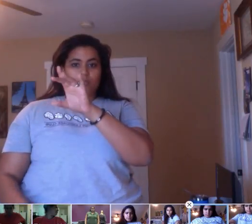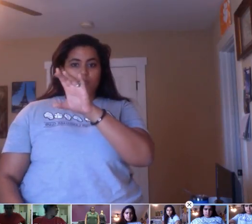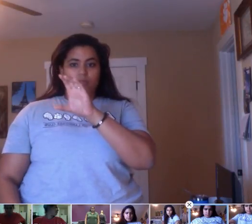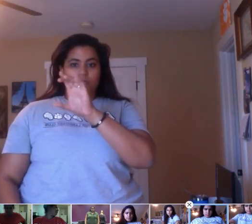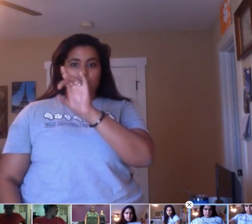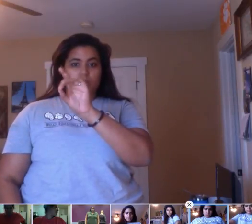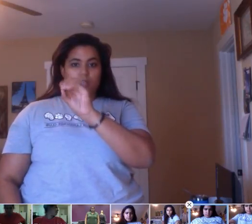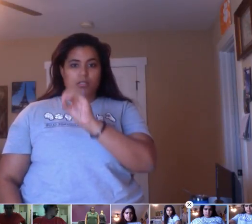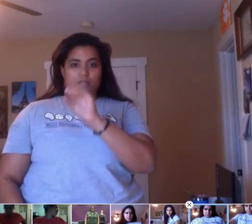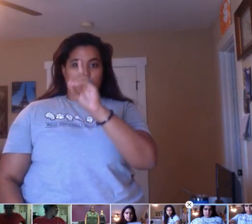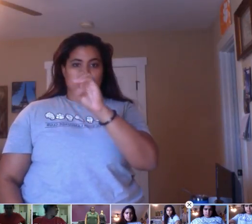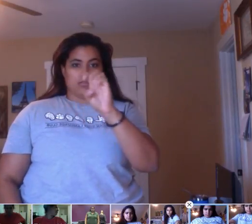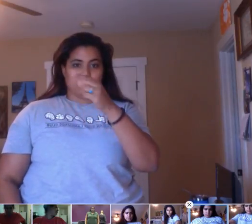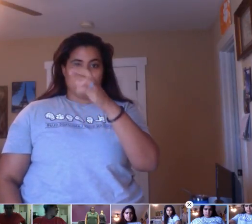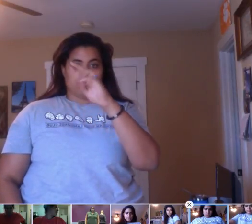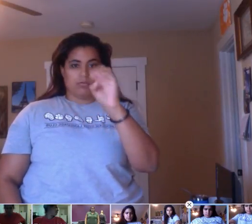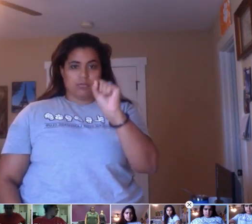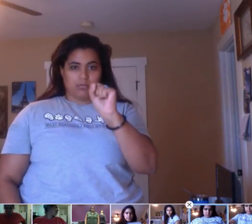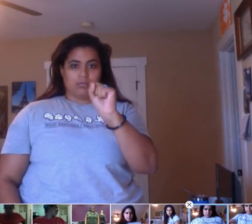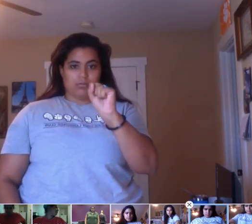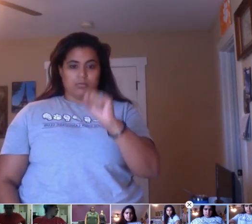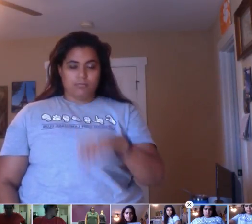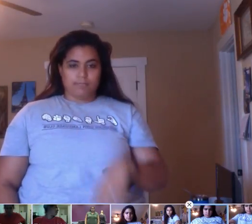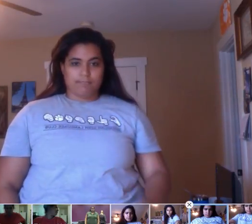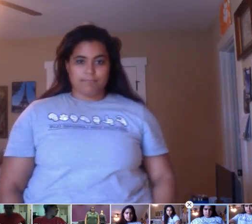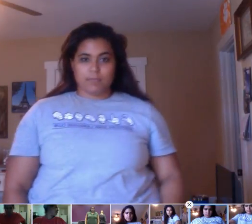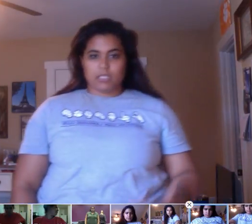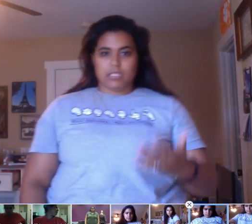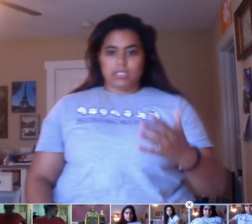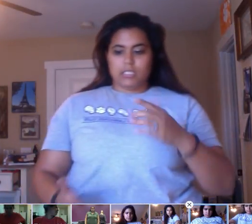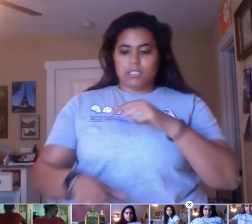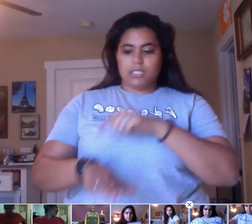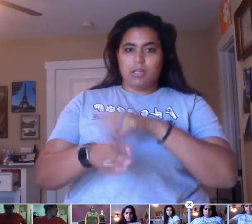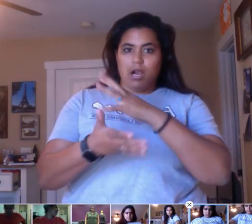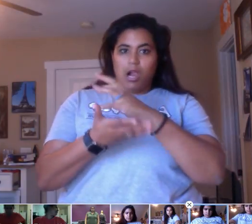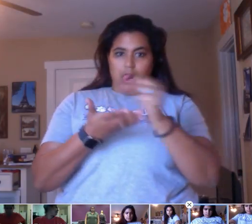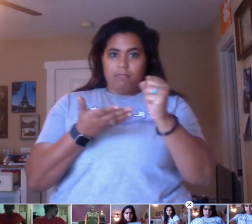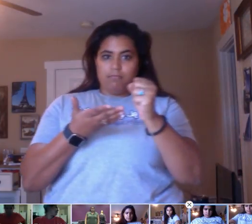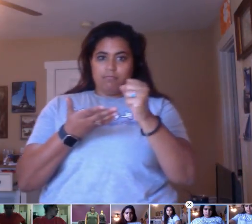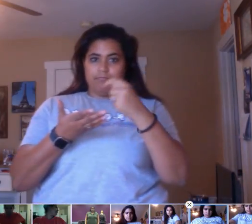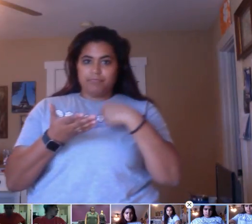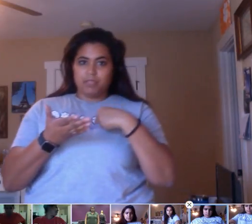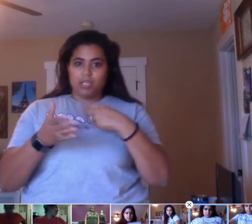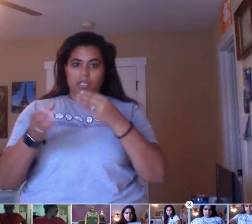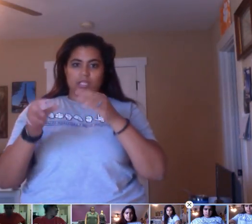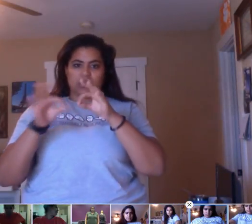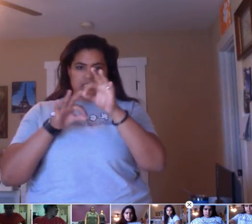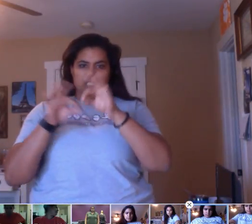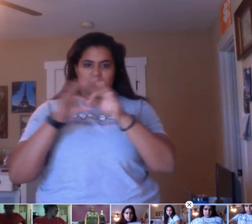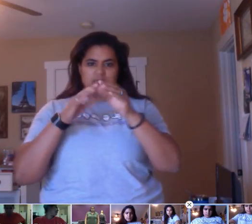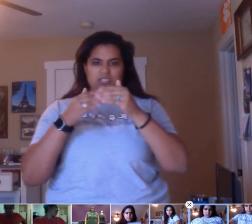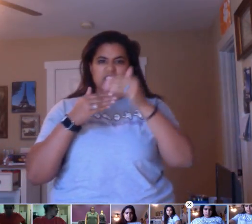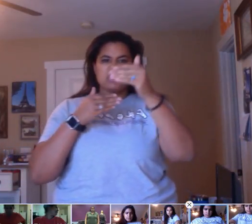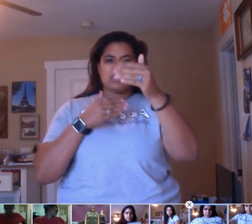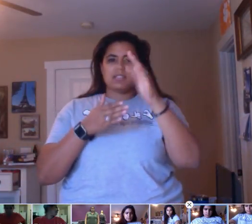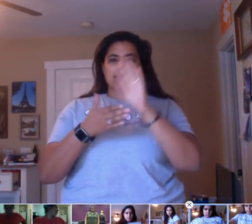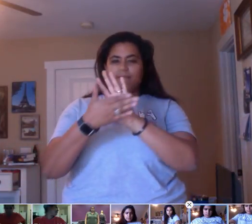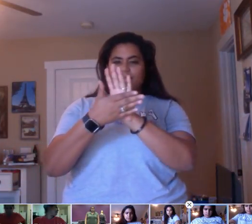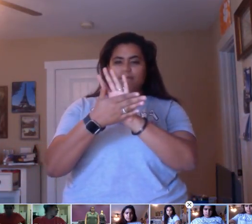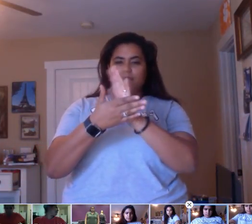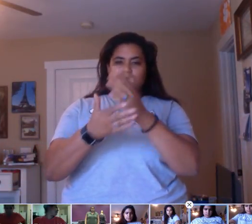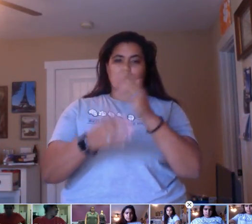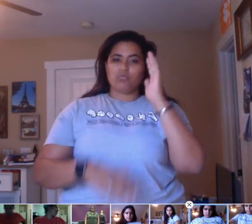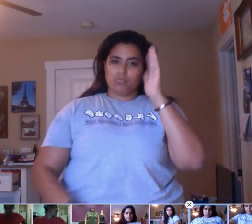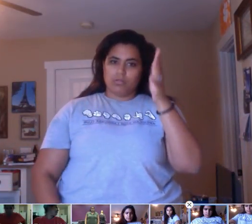they're connected to degrees. So supplementary is connected to 180 complementary is connected to